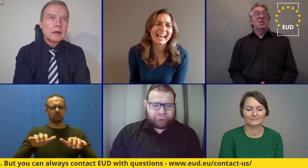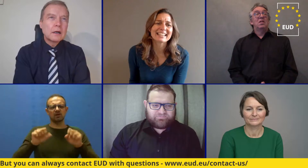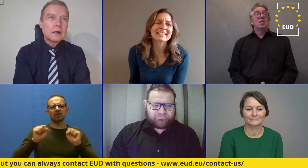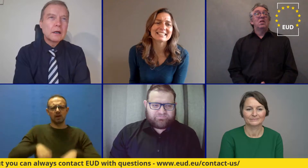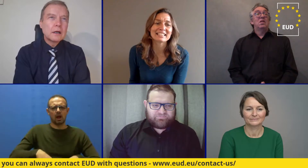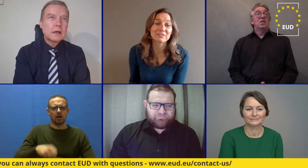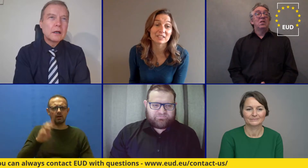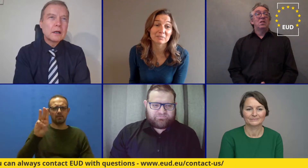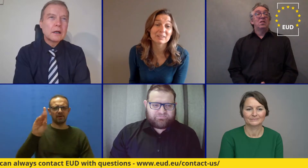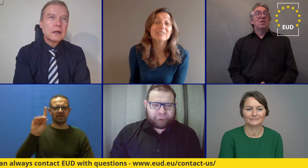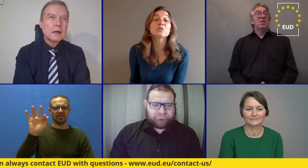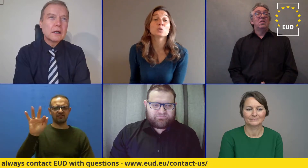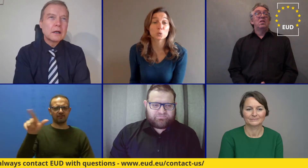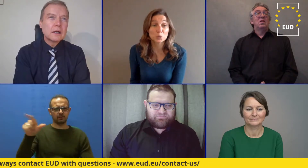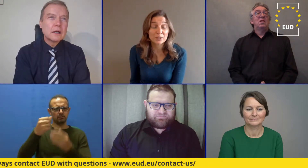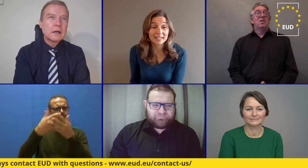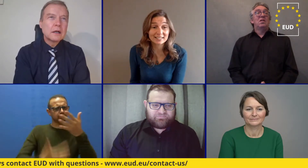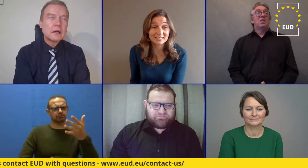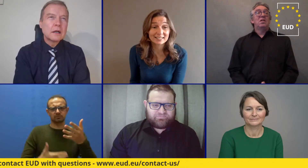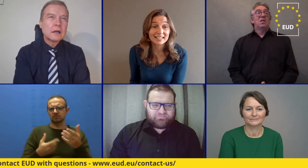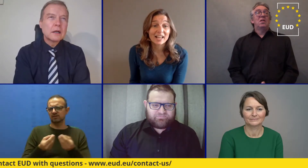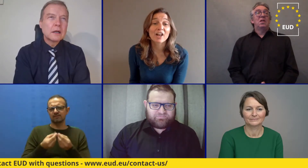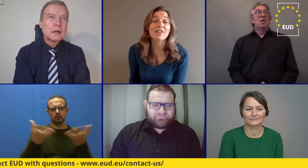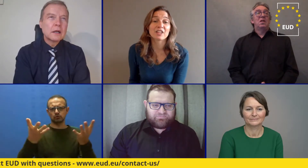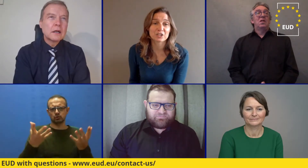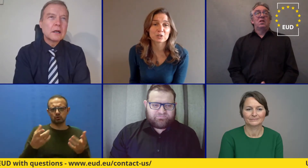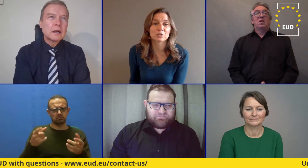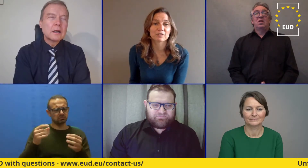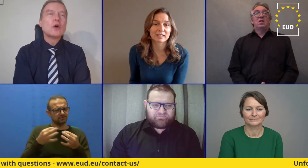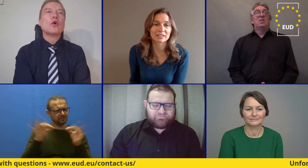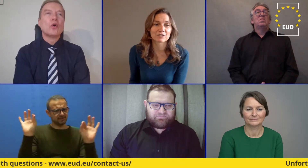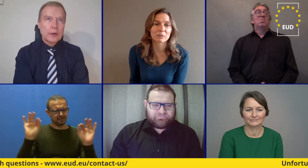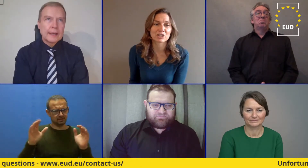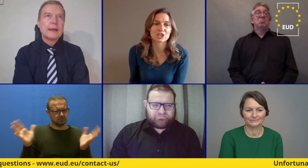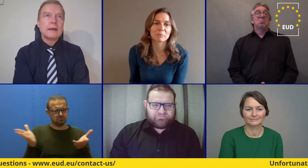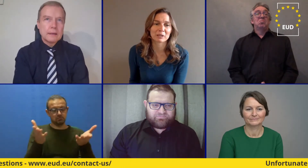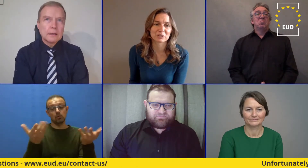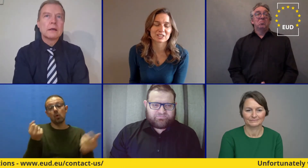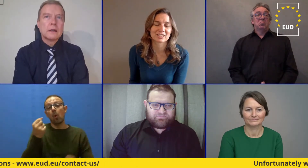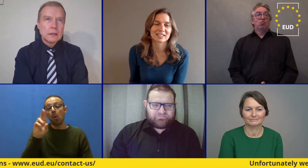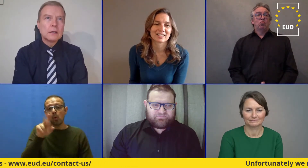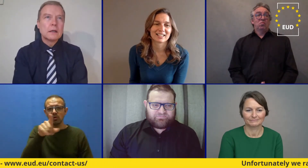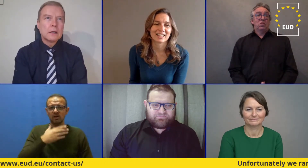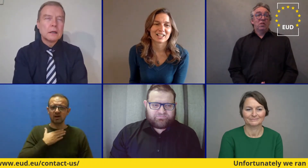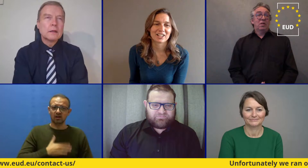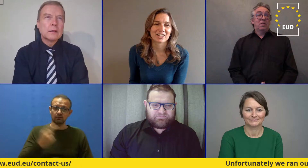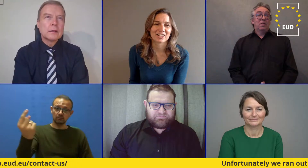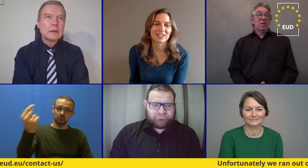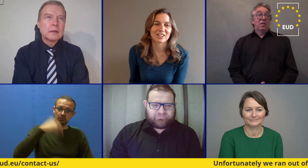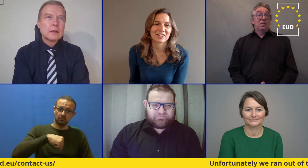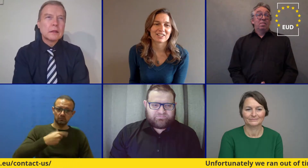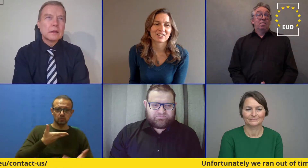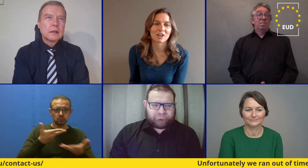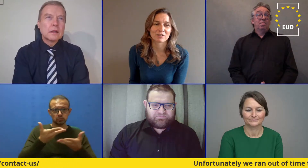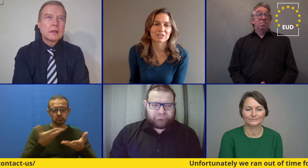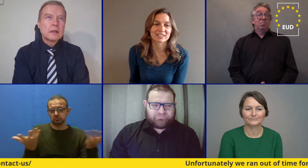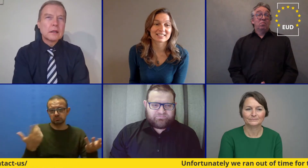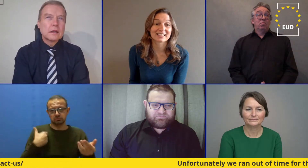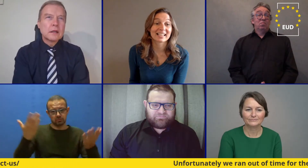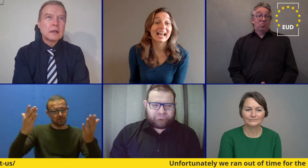and then TV. If you Google that, then you'll find the information about the conference.